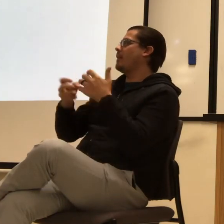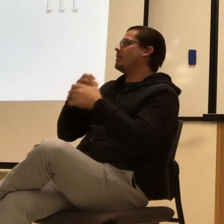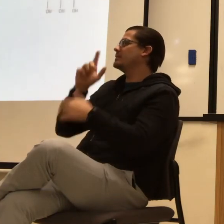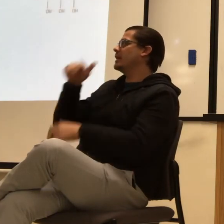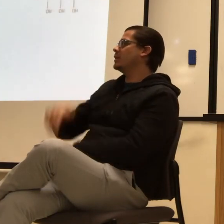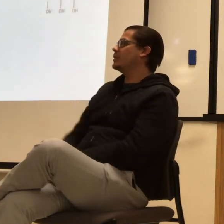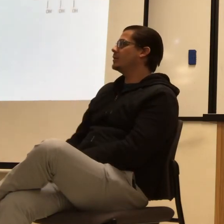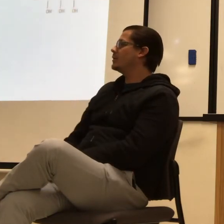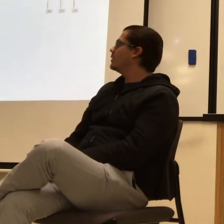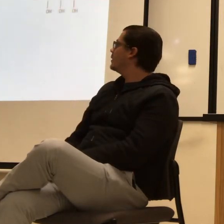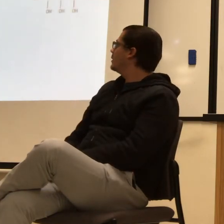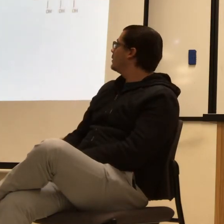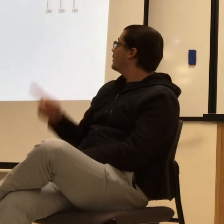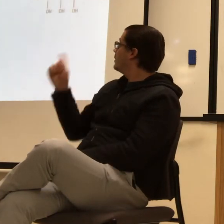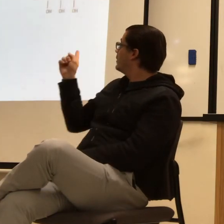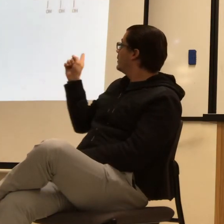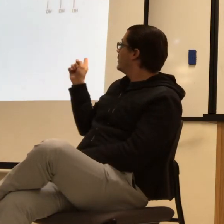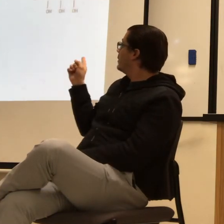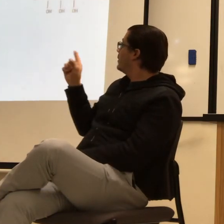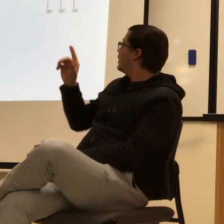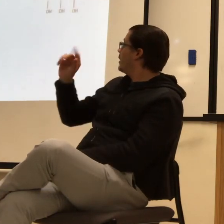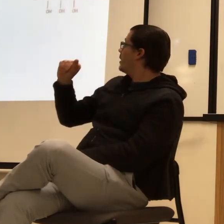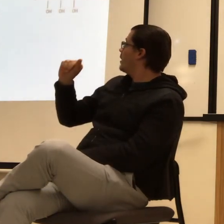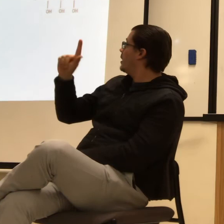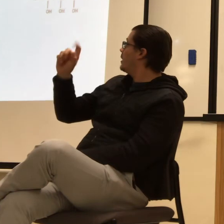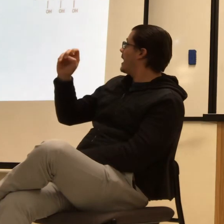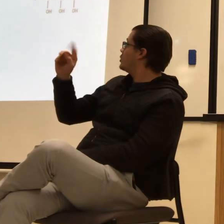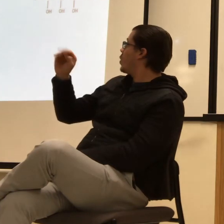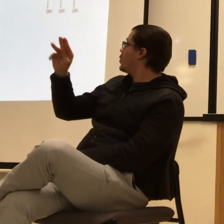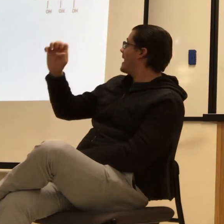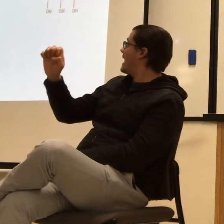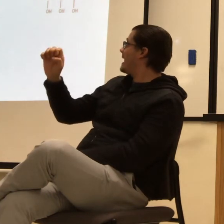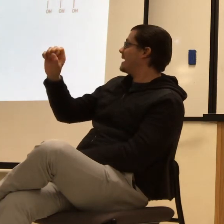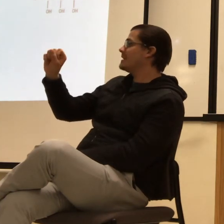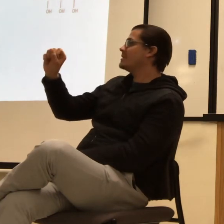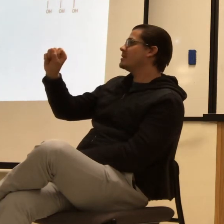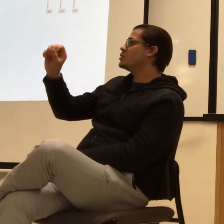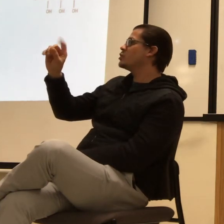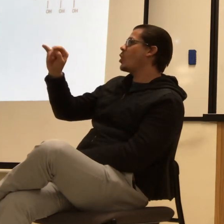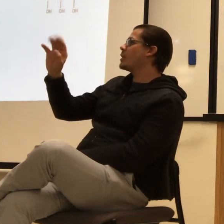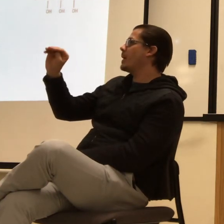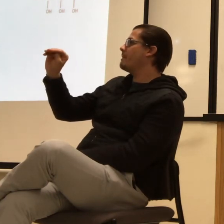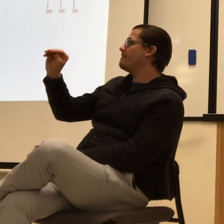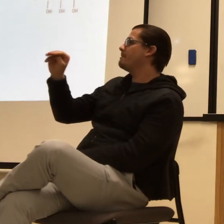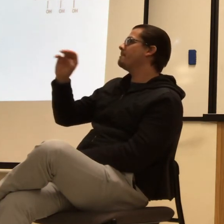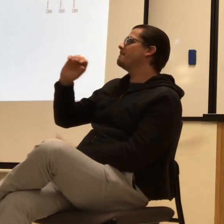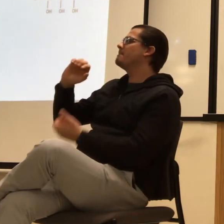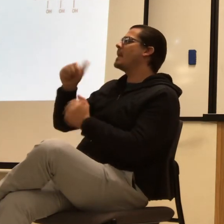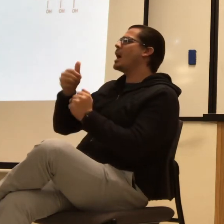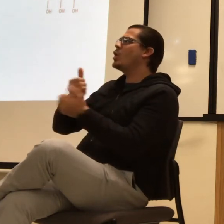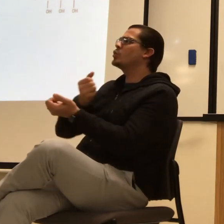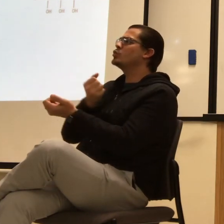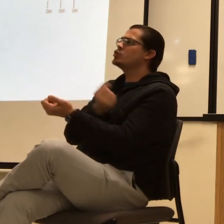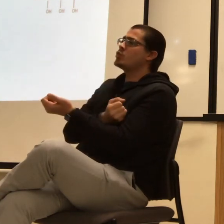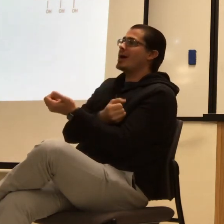is Alendronate Sodium, just to show you how drugs can prevent bone loss.